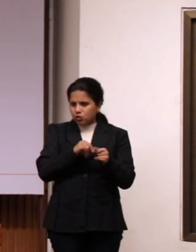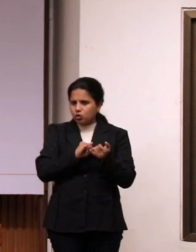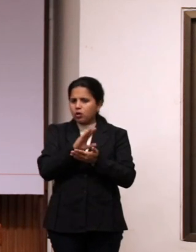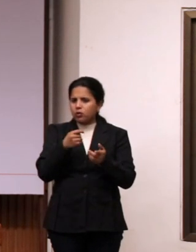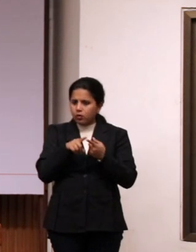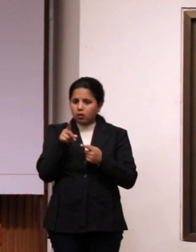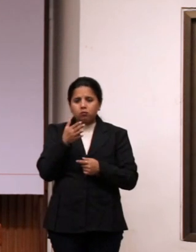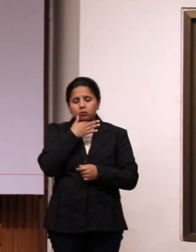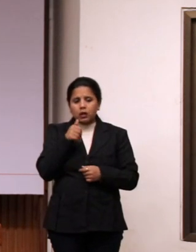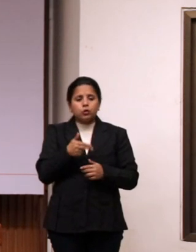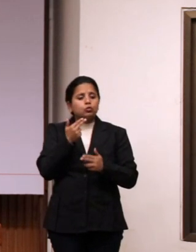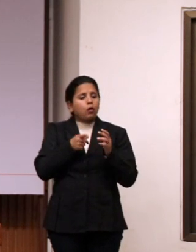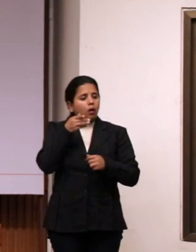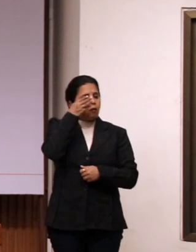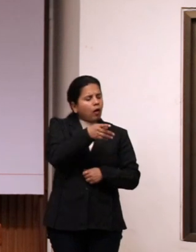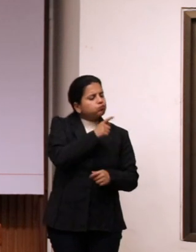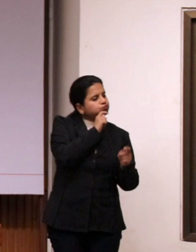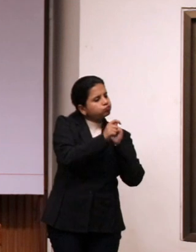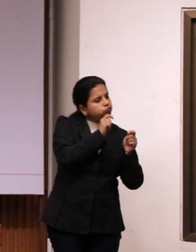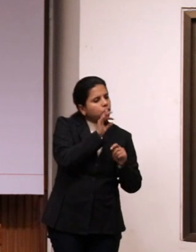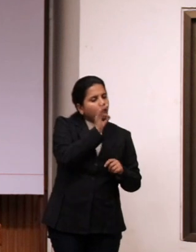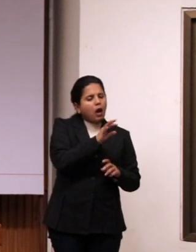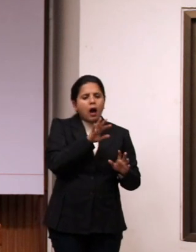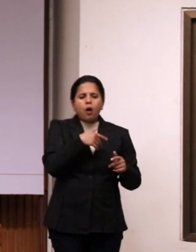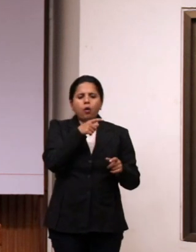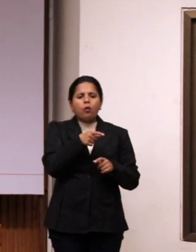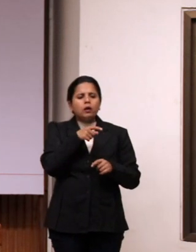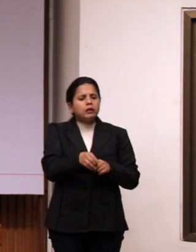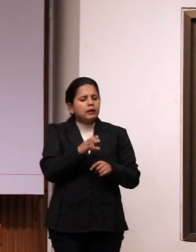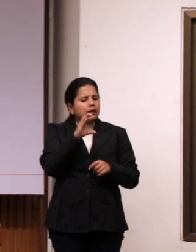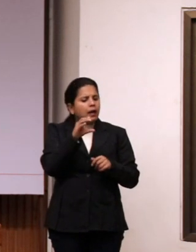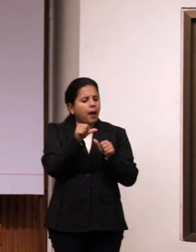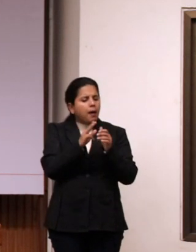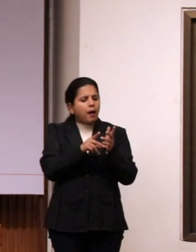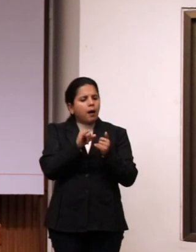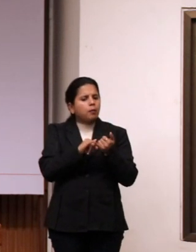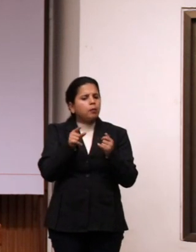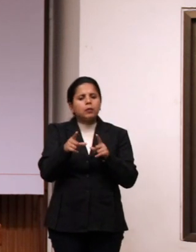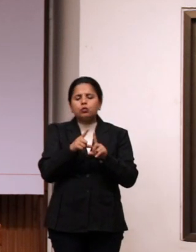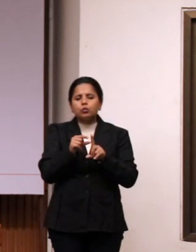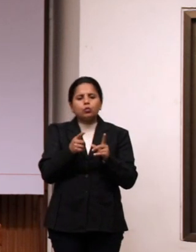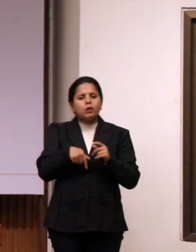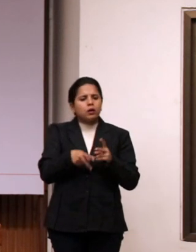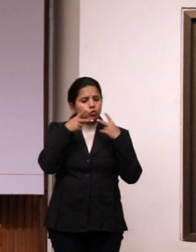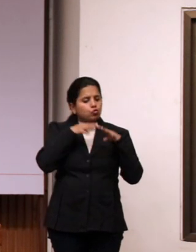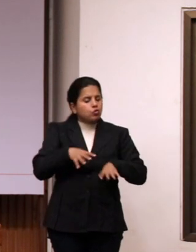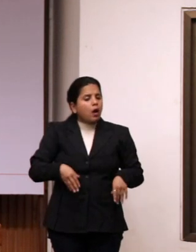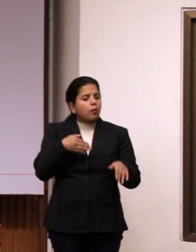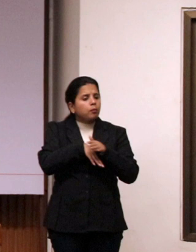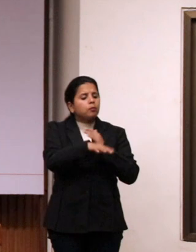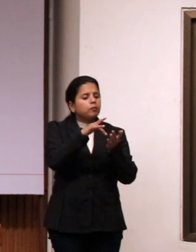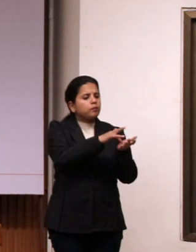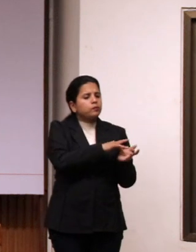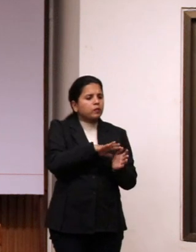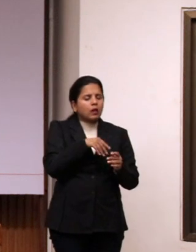She has done beautiful story where she said that how compensatory plantation being done in tribal areas and where ground